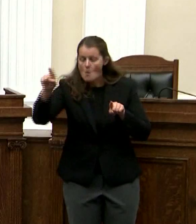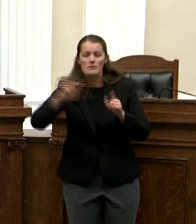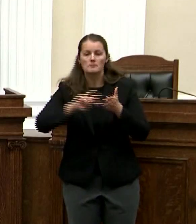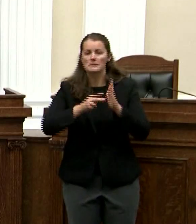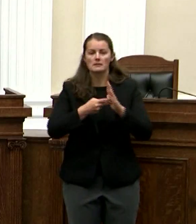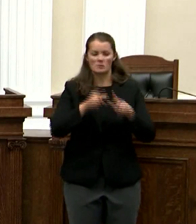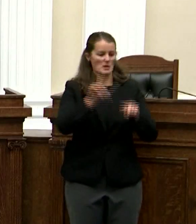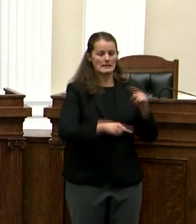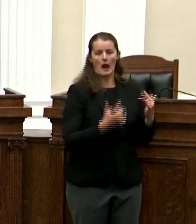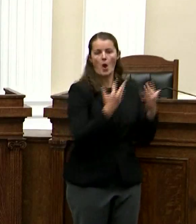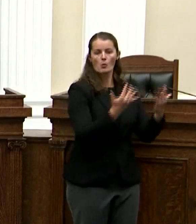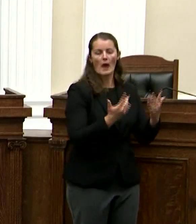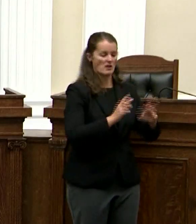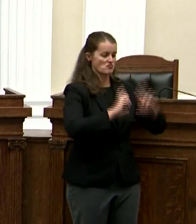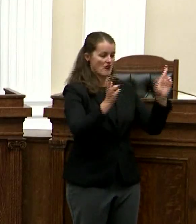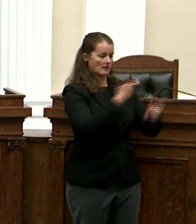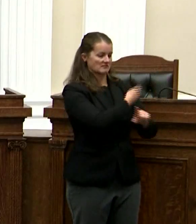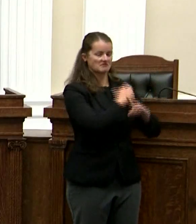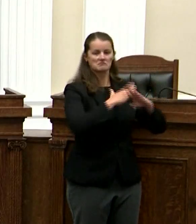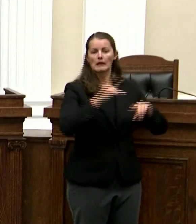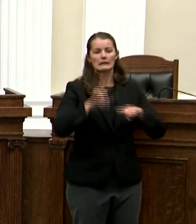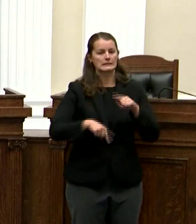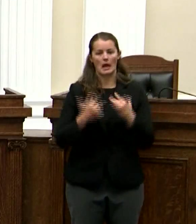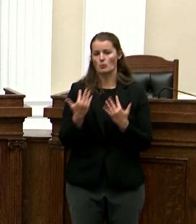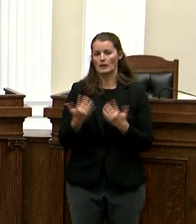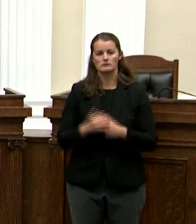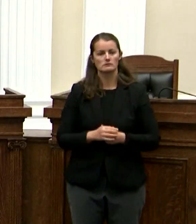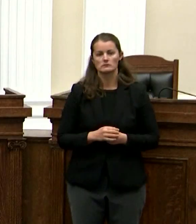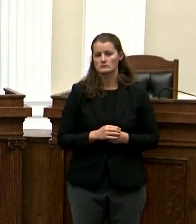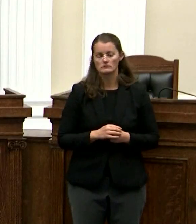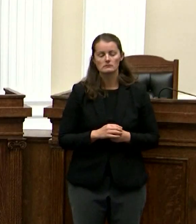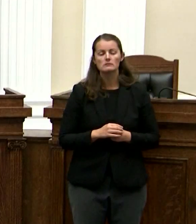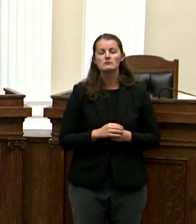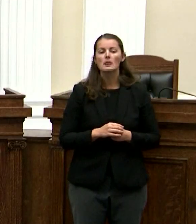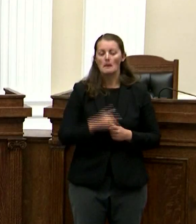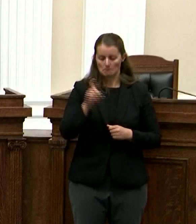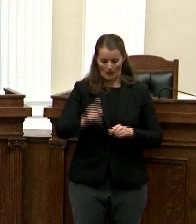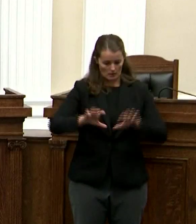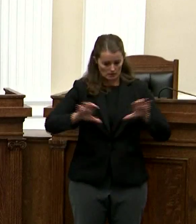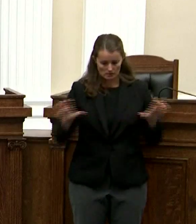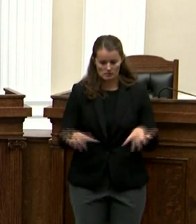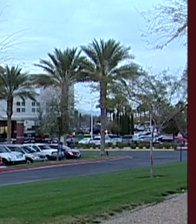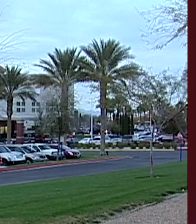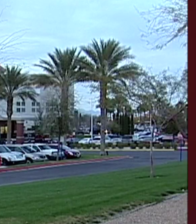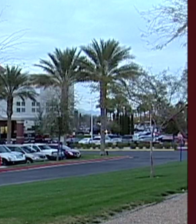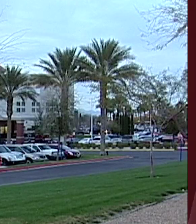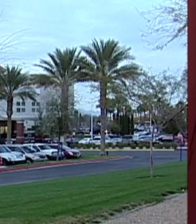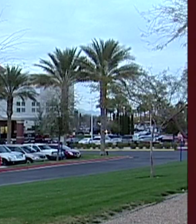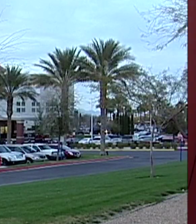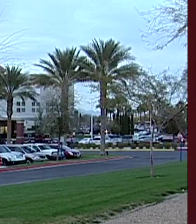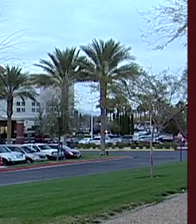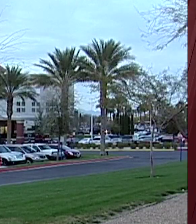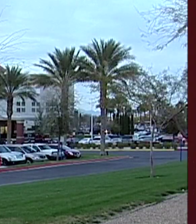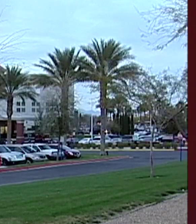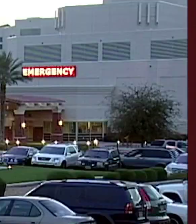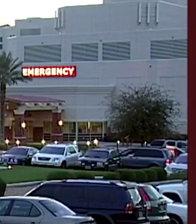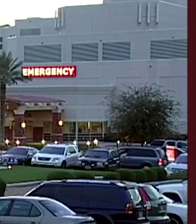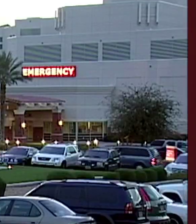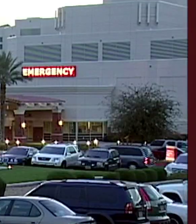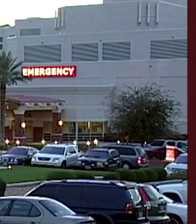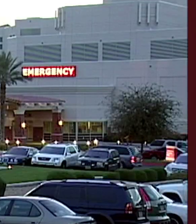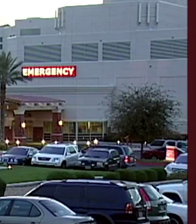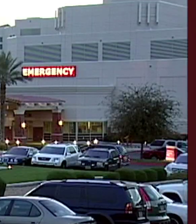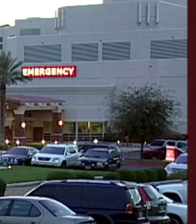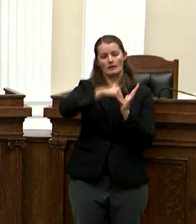back into a manageable level. Nevada Governor Steve Sisolak is giving a public deadline to stop the spread of COVID-19 in